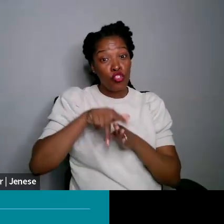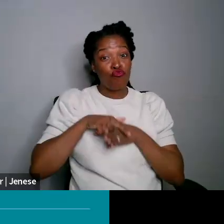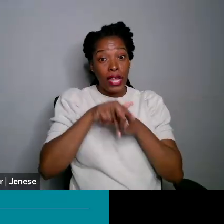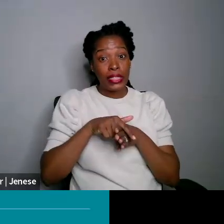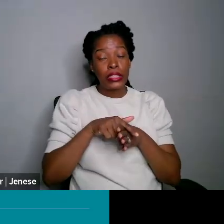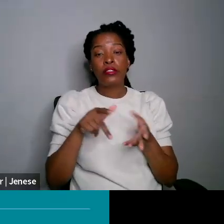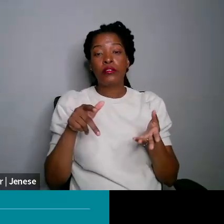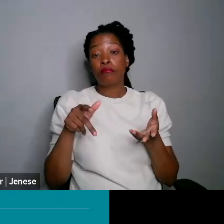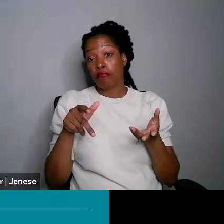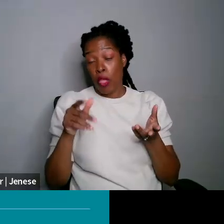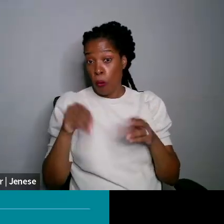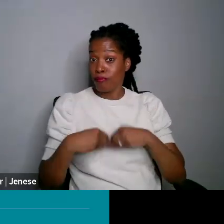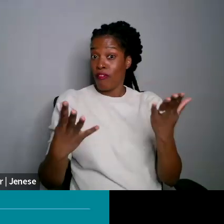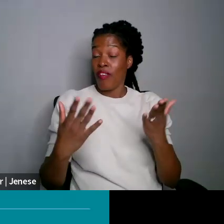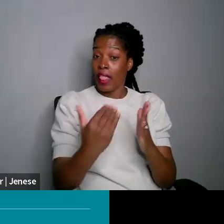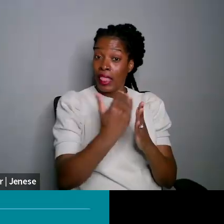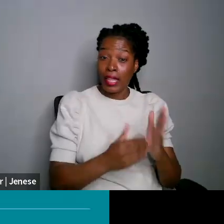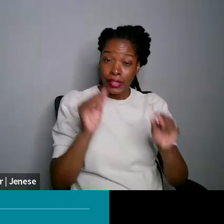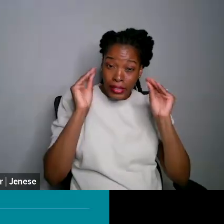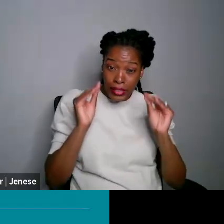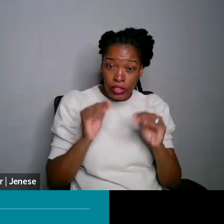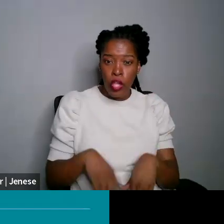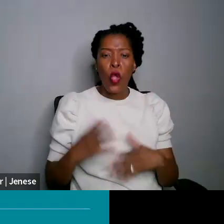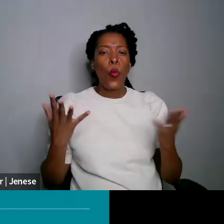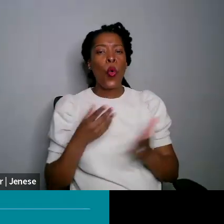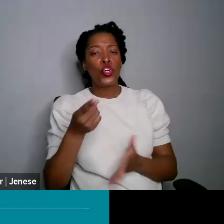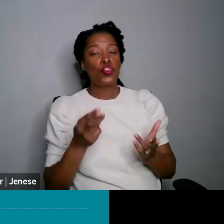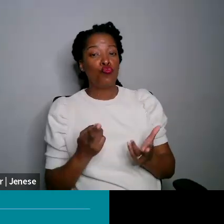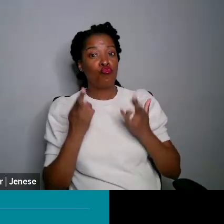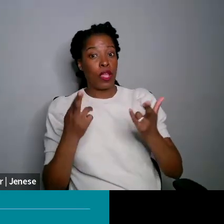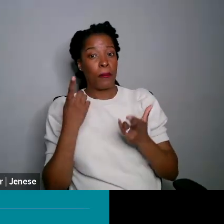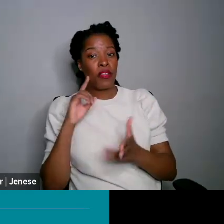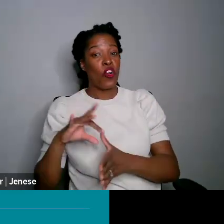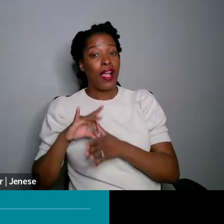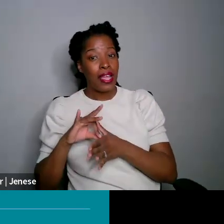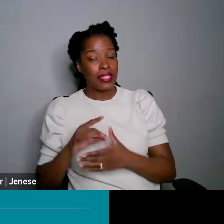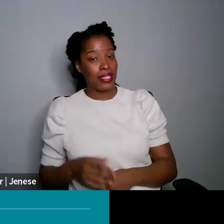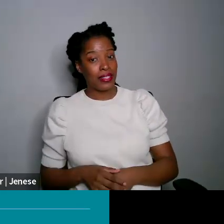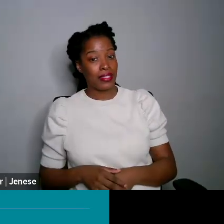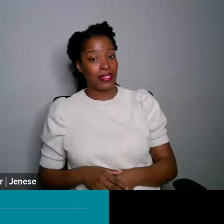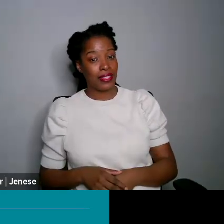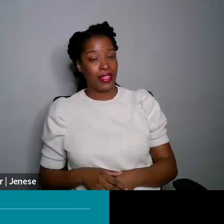what would you recommend for content? Oh, that is so much fun. I I